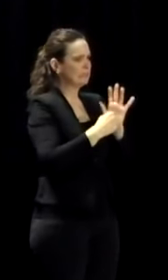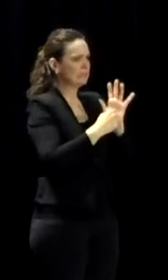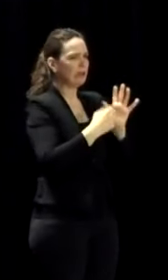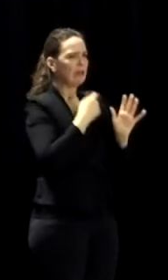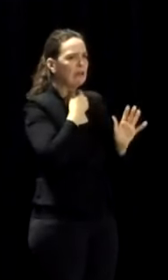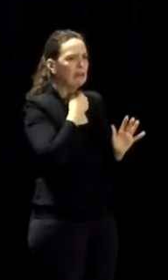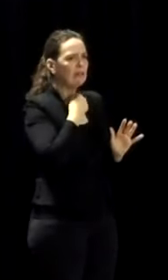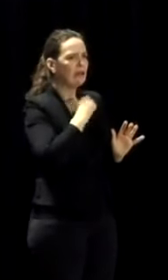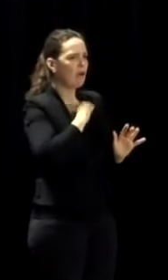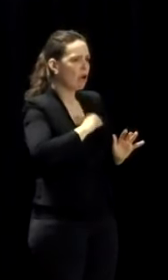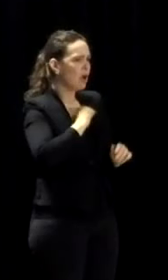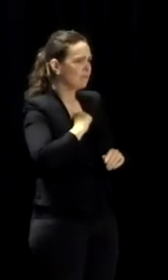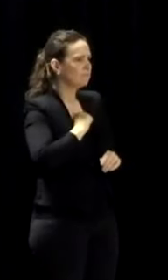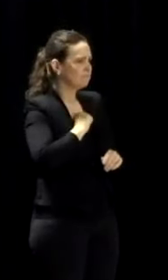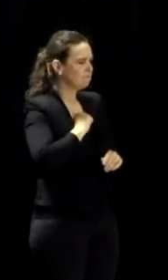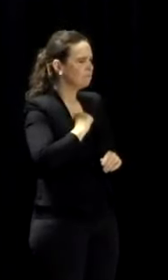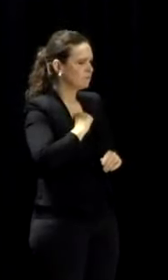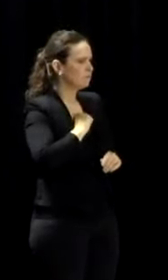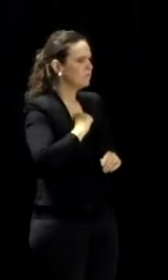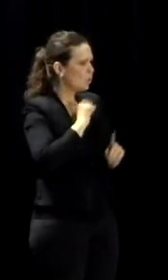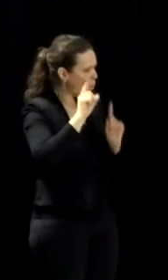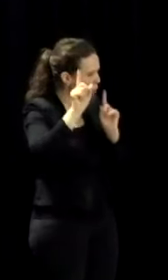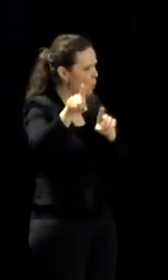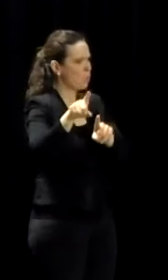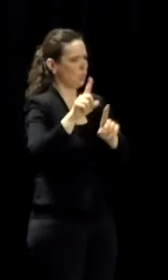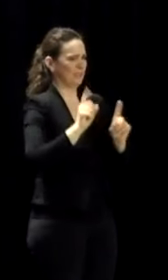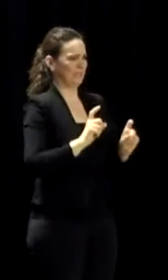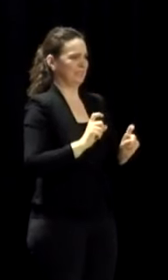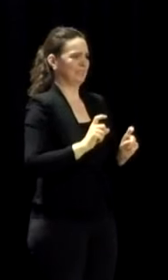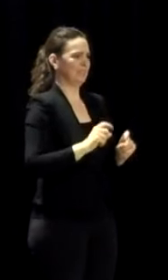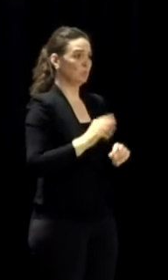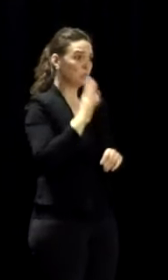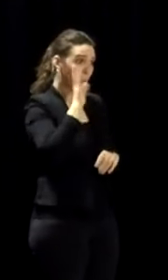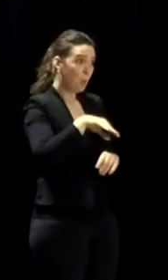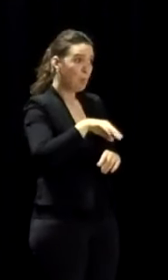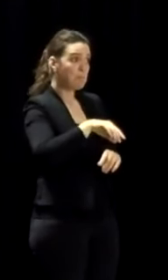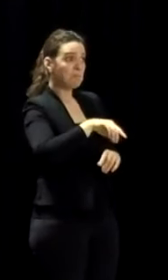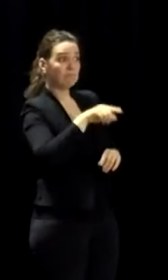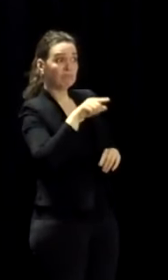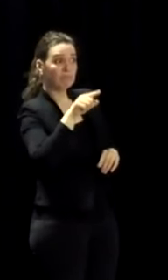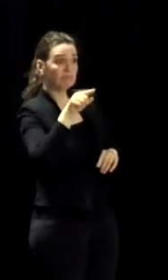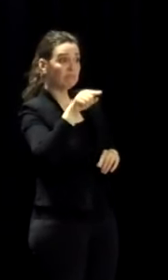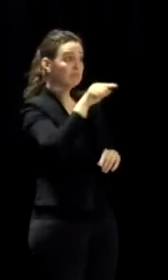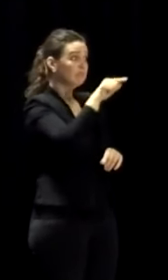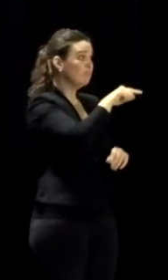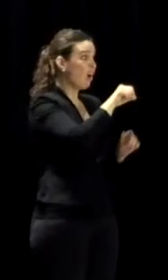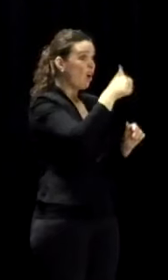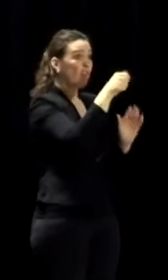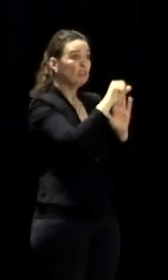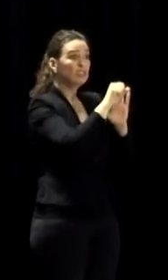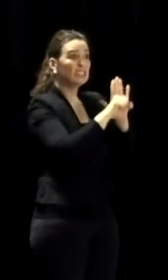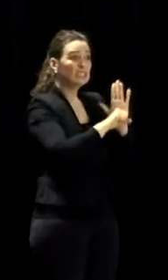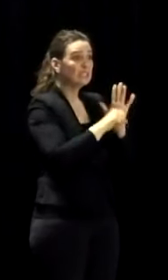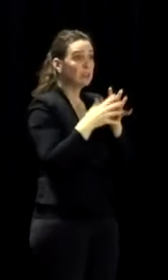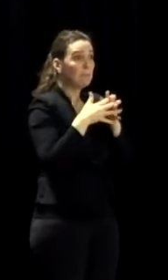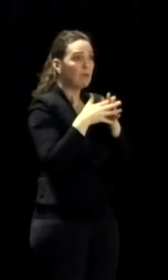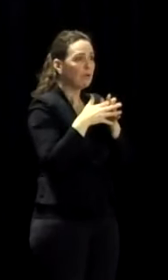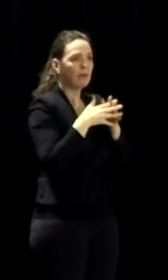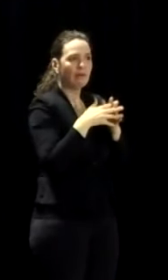tests. Other parts of the state don't have the ability to do the tests, so they're putting very stringent rules on who can get